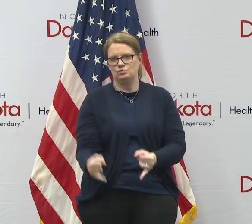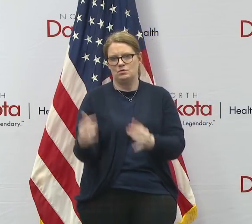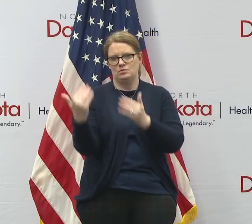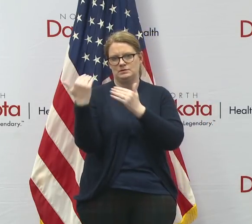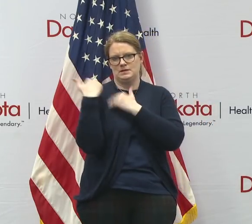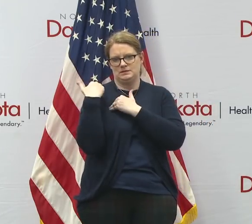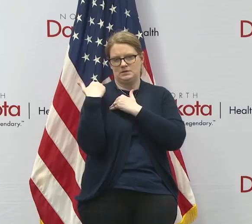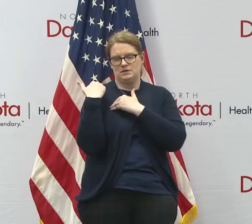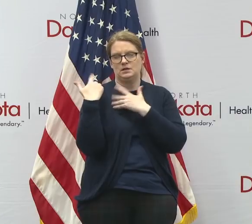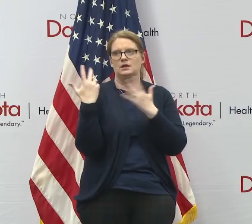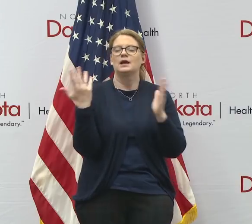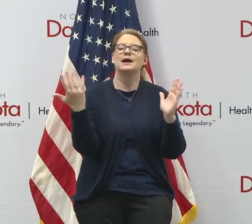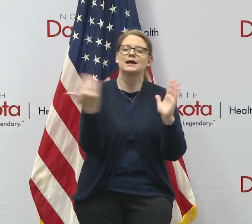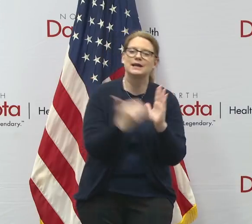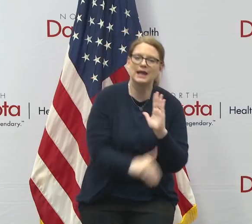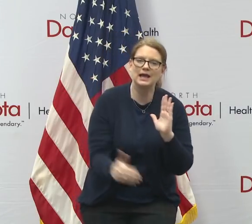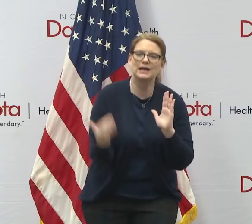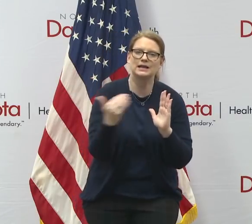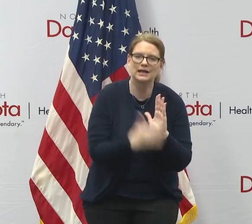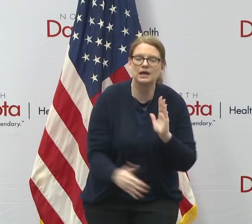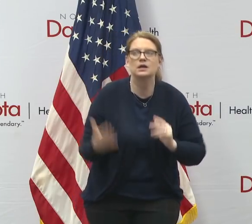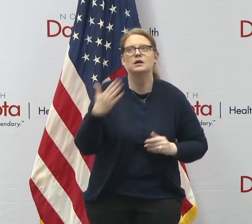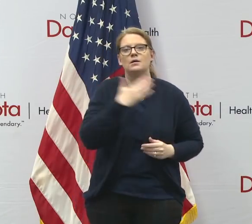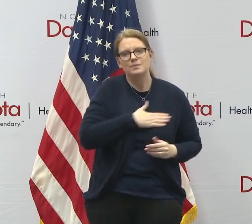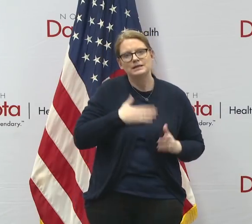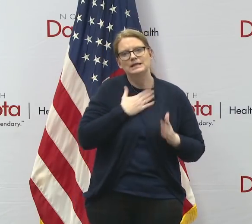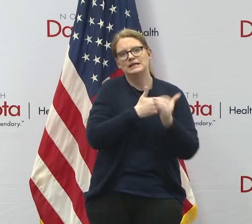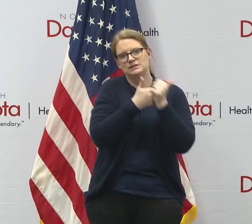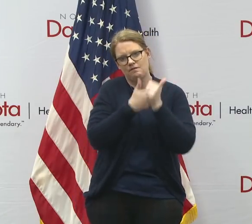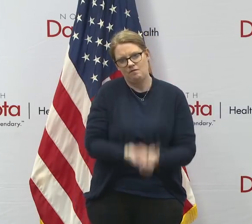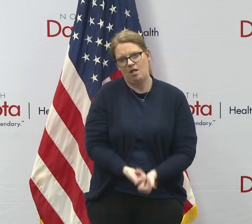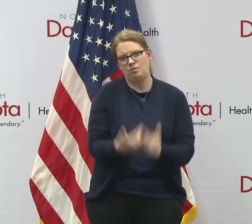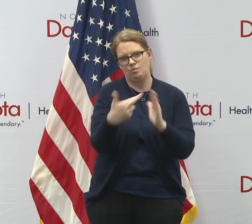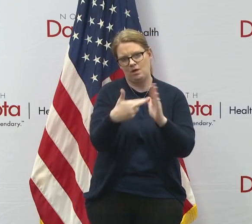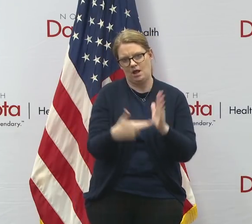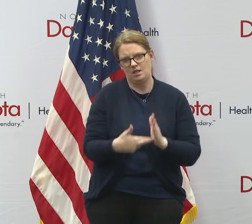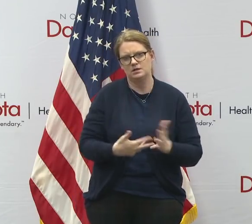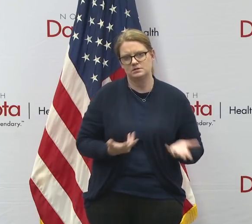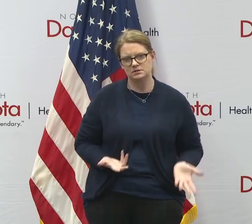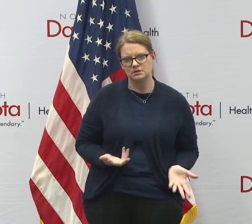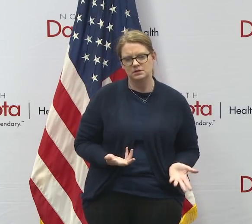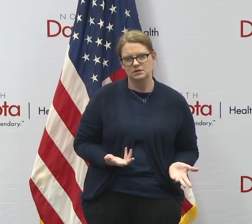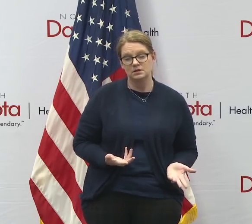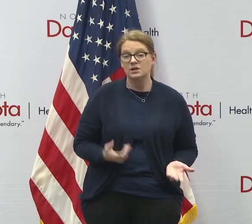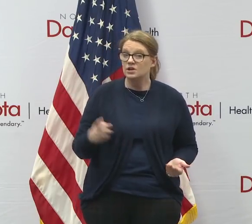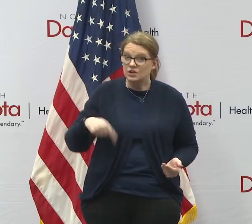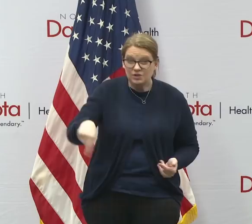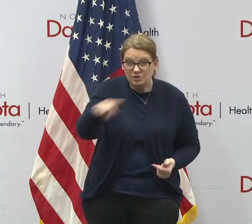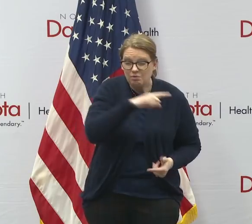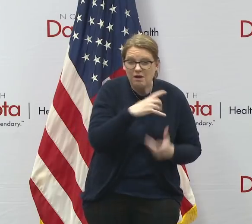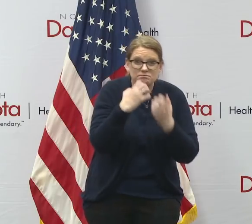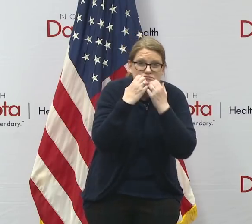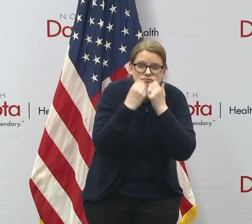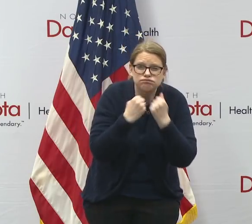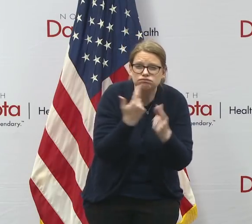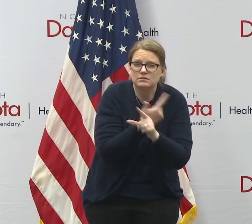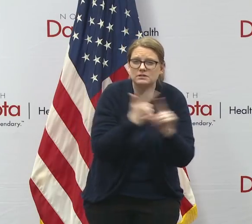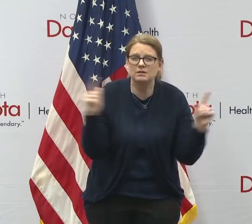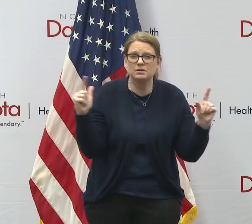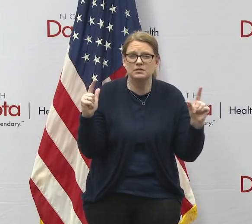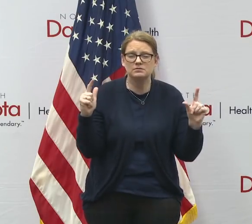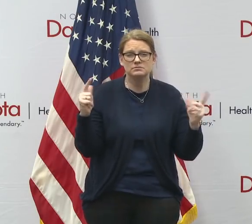as we've asked people to try to follow these guidelines, we're appealing to that liberty which we all cherish. Again, this is a